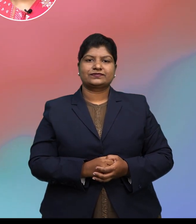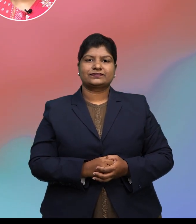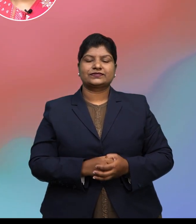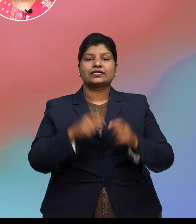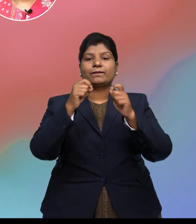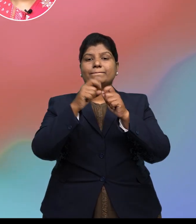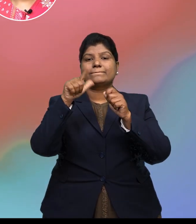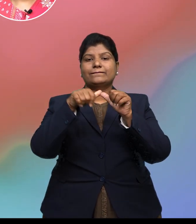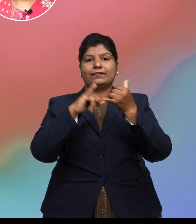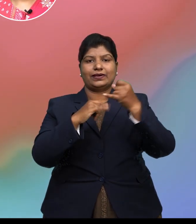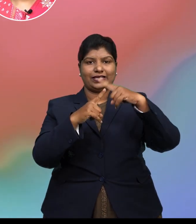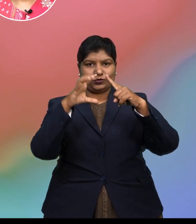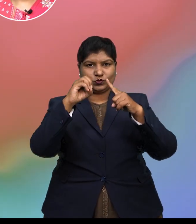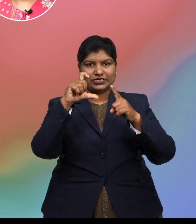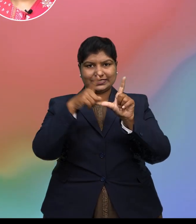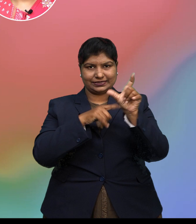blastocyst,